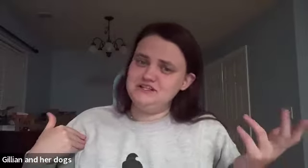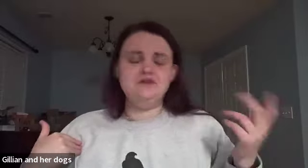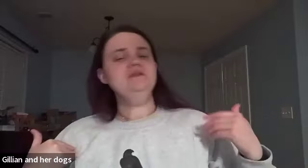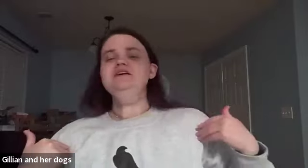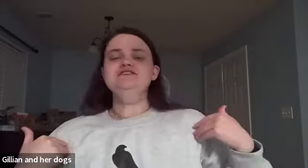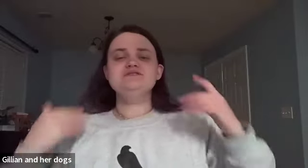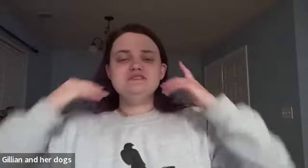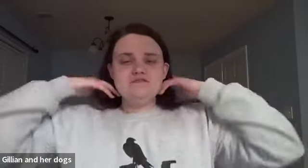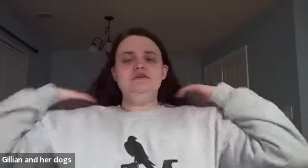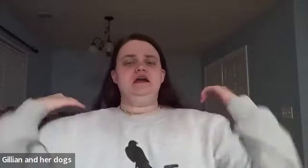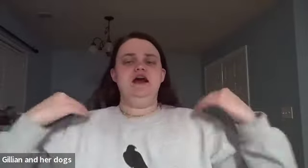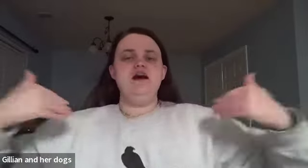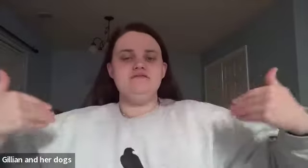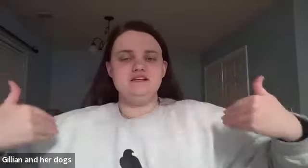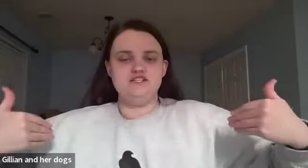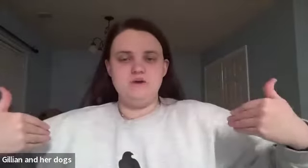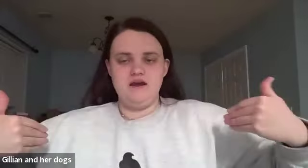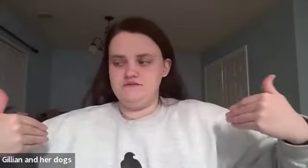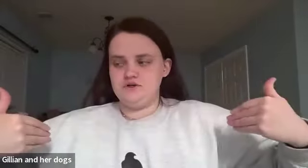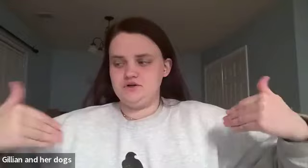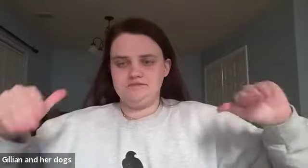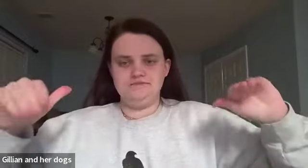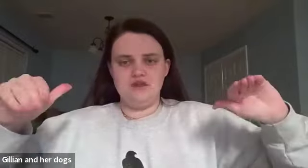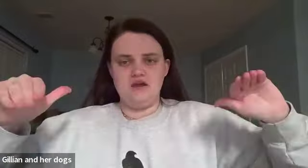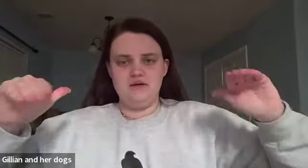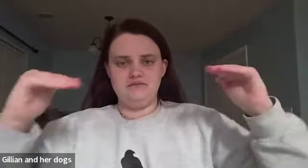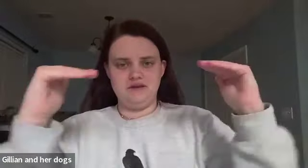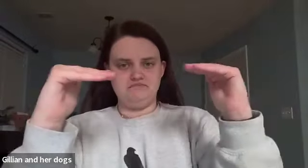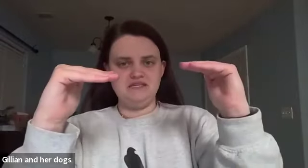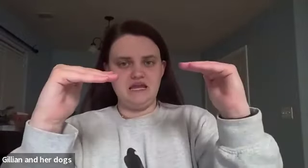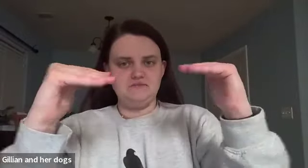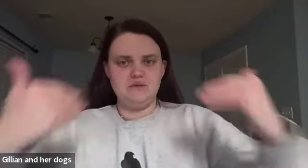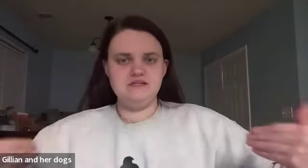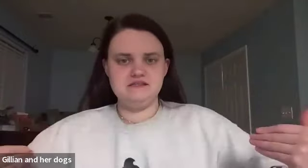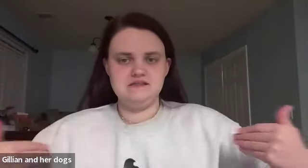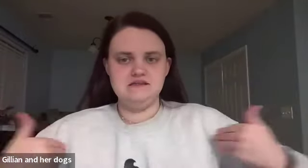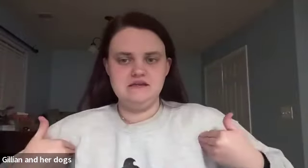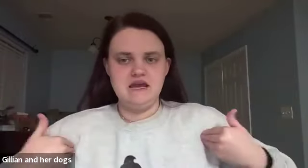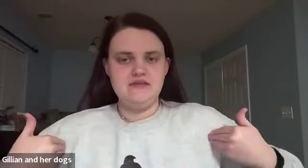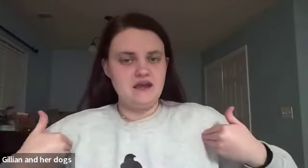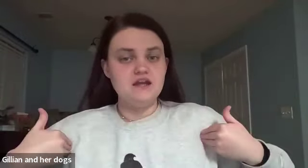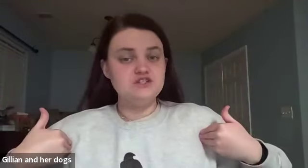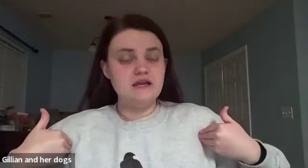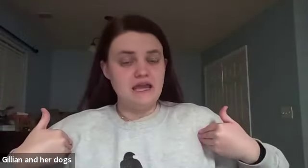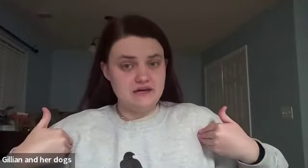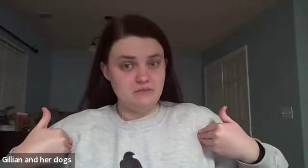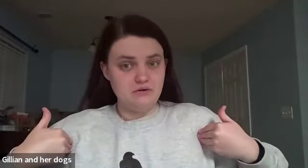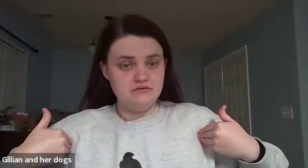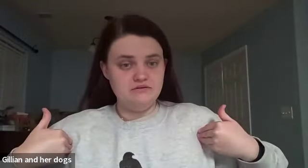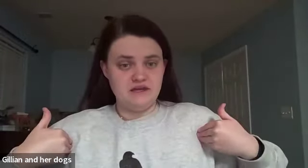to know. So the sign for half is you have your bent hand puppets and they kind of do like animal. They